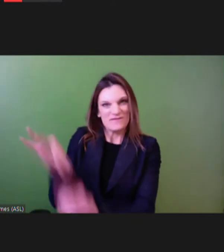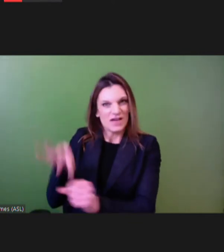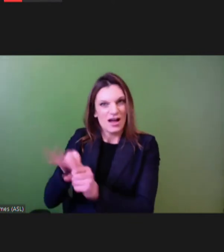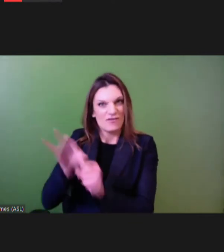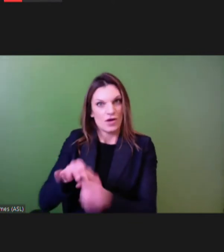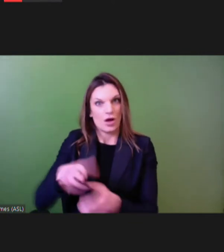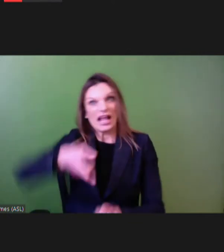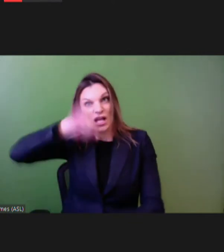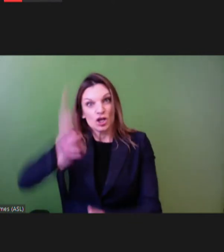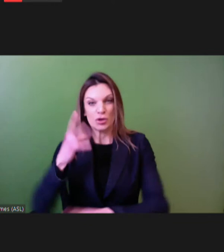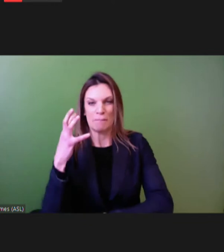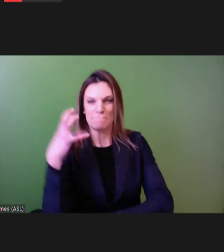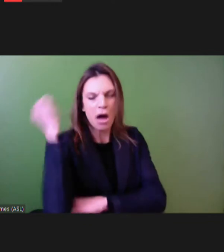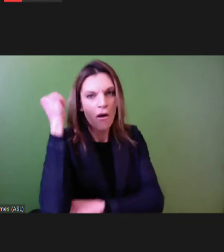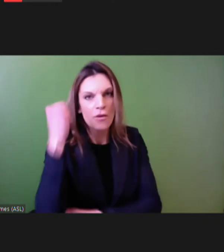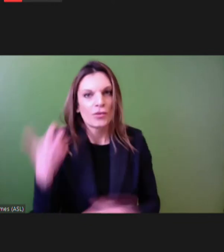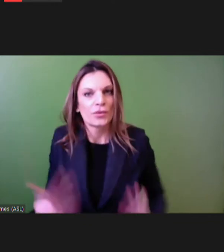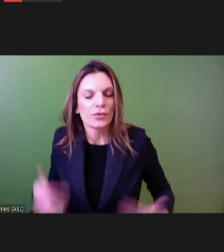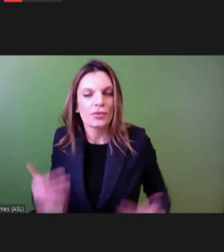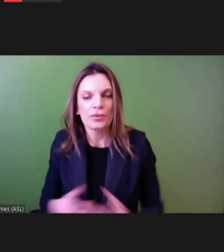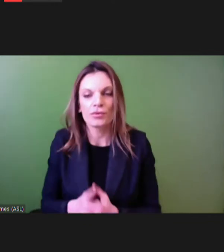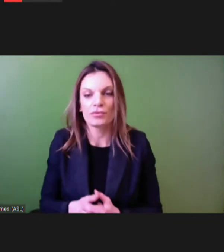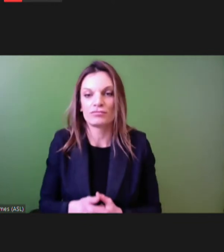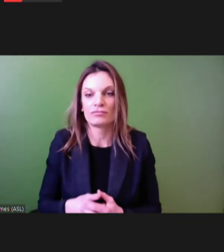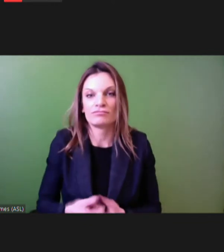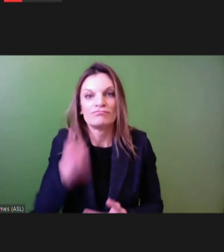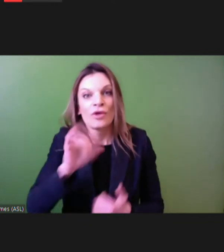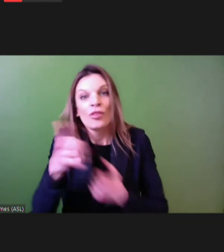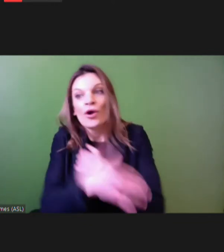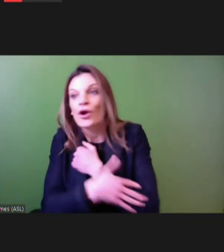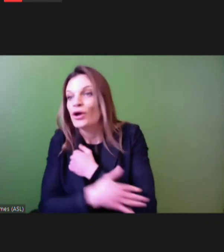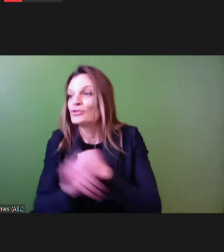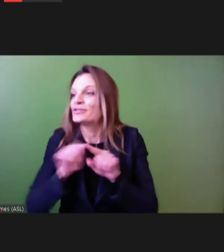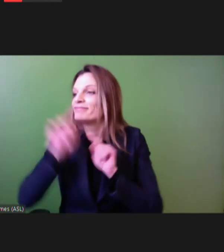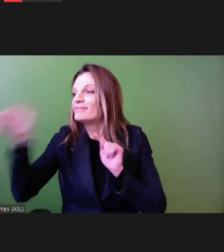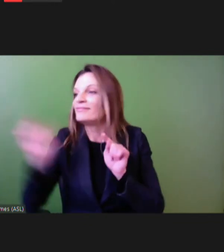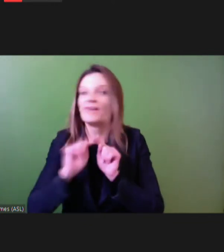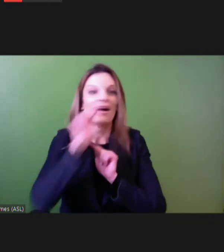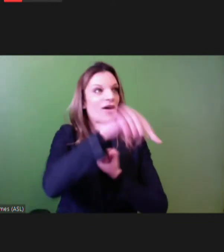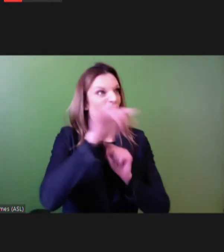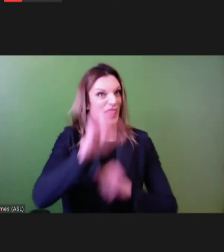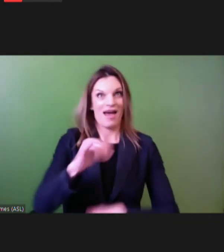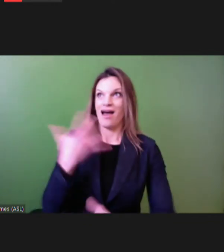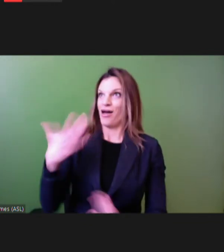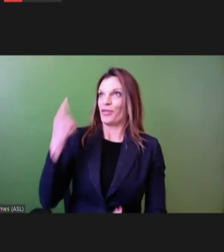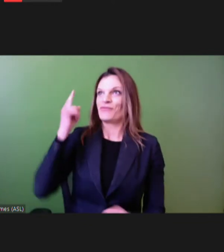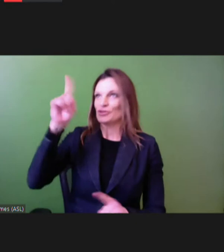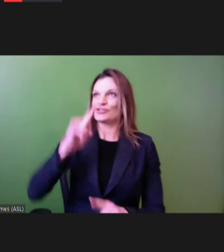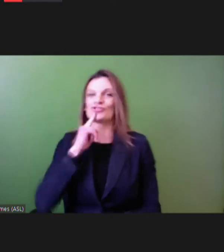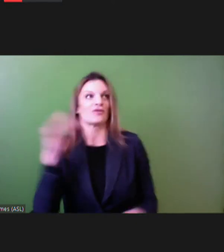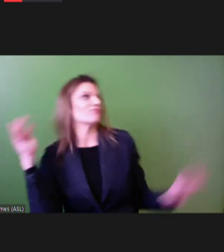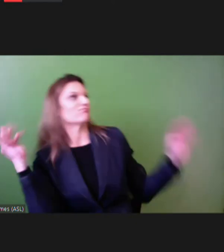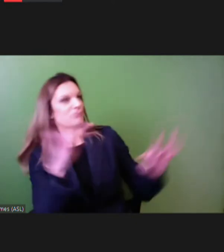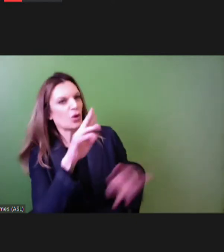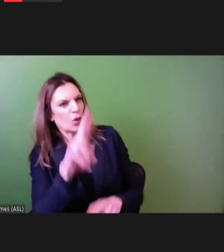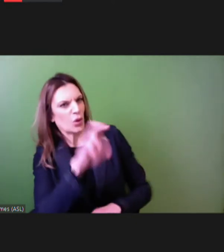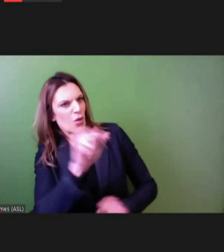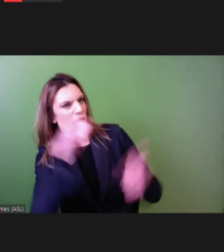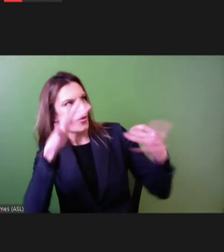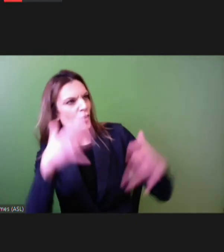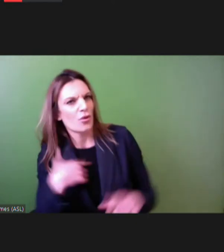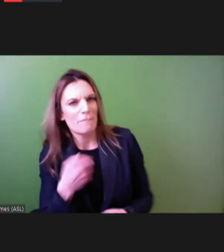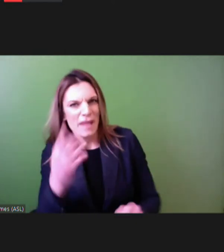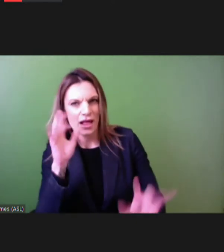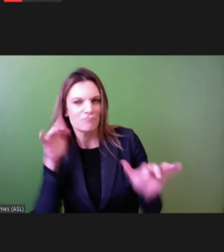normal democracy, any other democratic country in the world, we would be celebrating the record turnout as a sign of the health of the democracy. Here